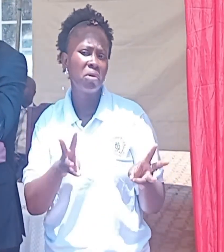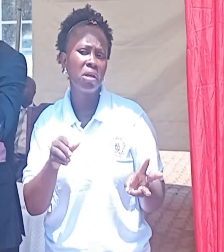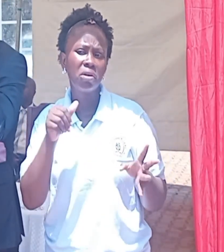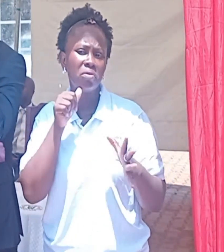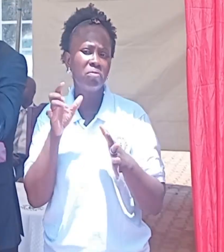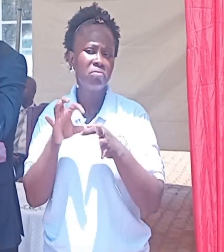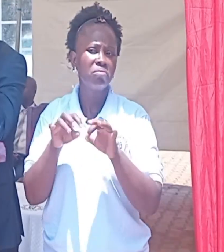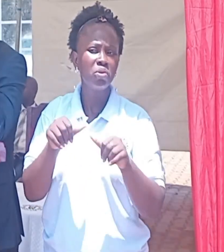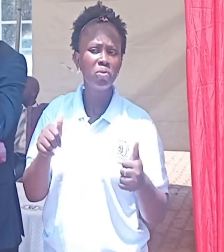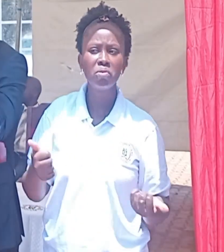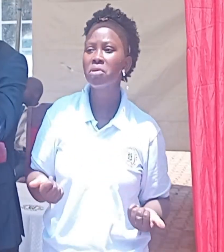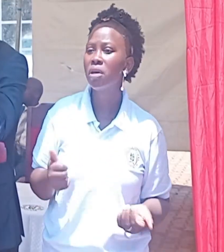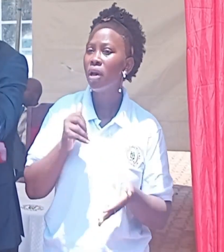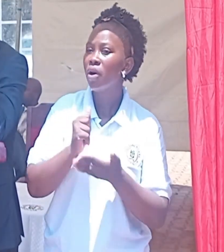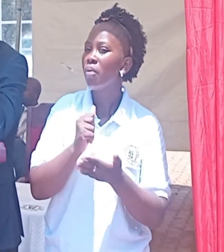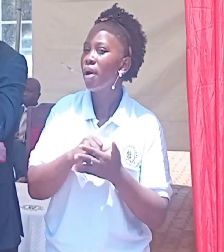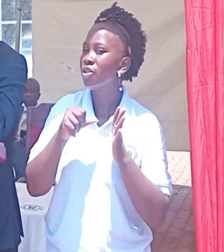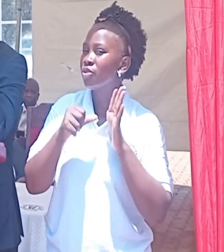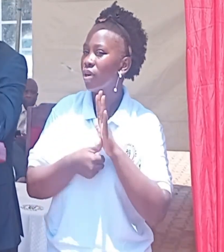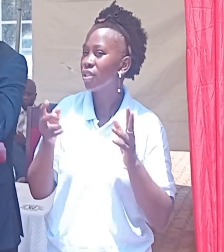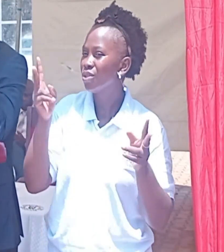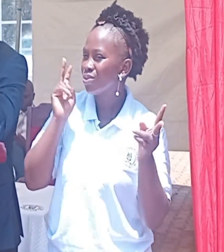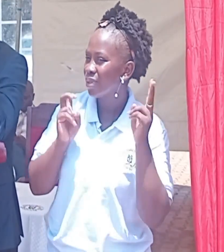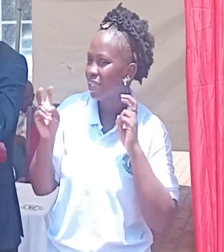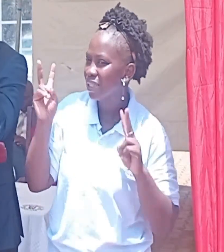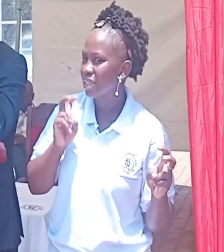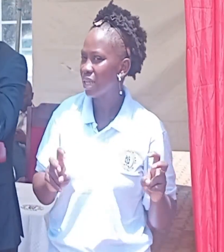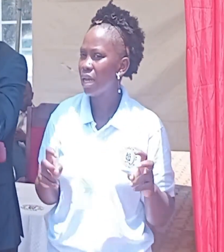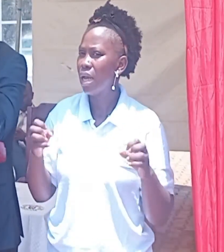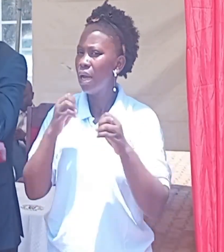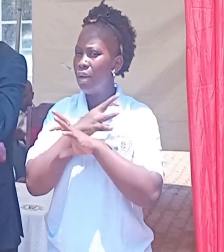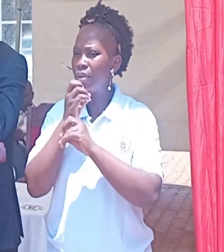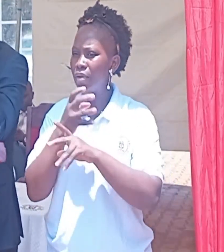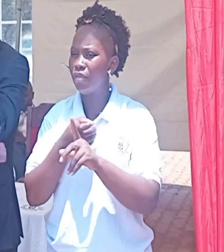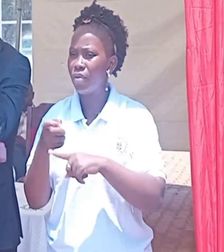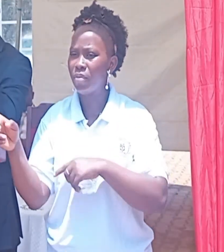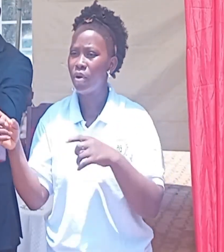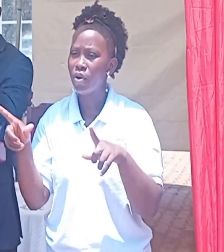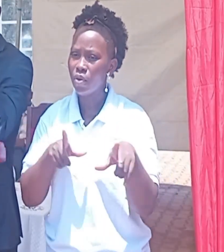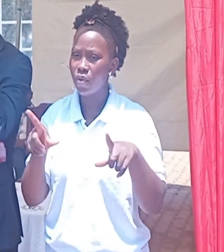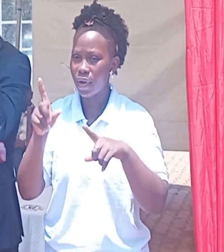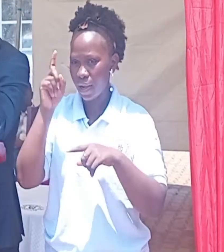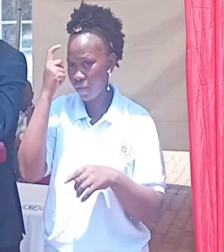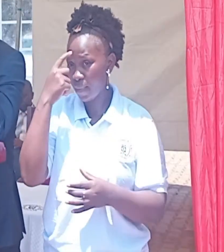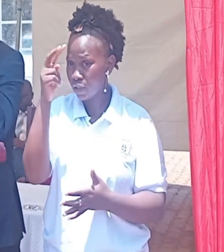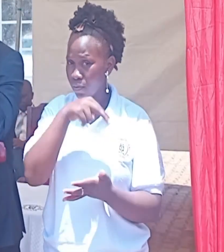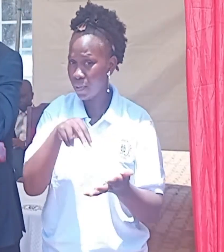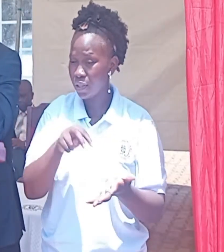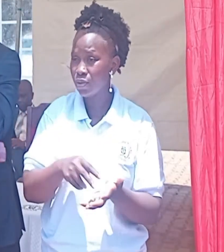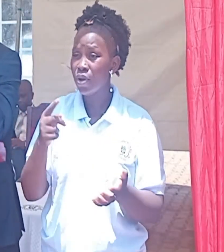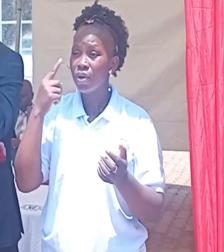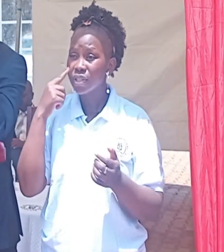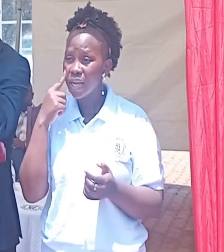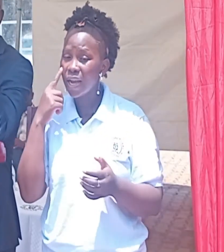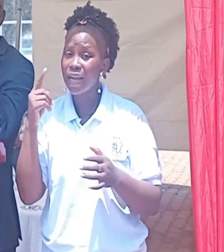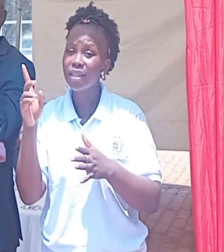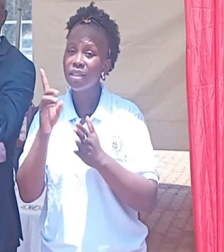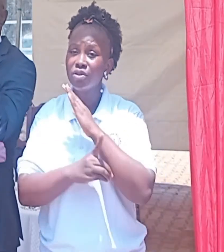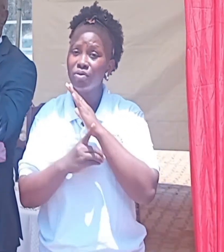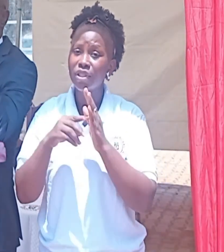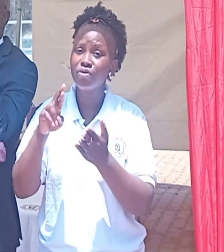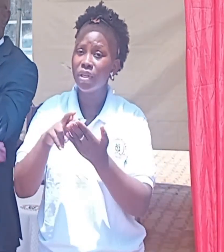zino zetuwuliriza okwemulugunya okuva mu kusunsula kwa local government, osanga district registrar